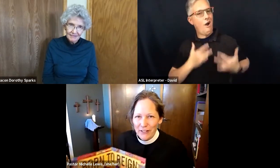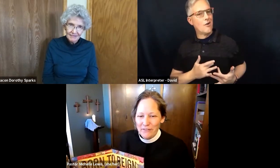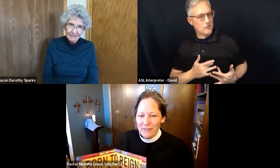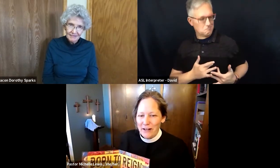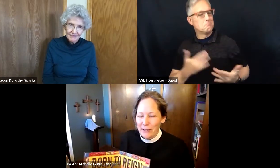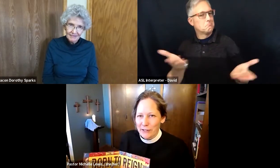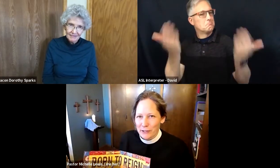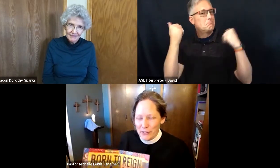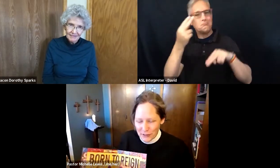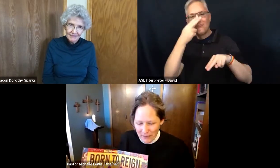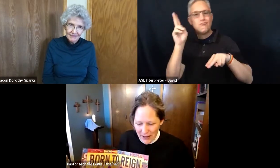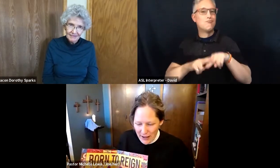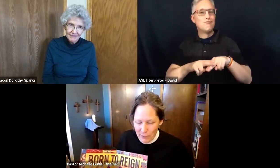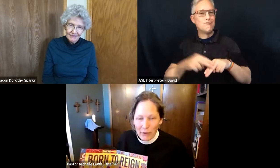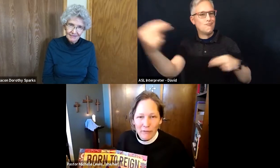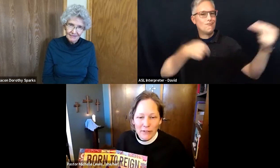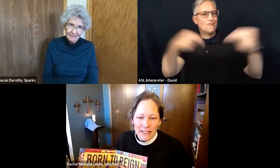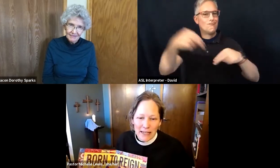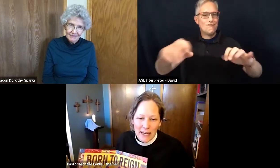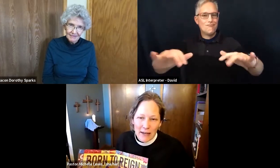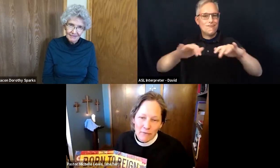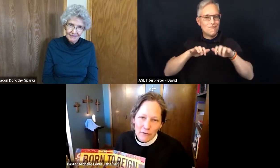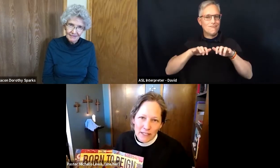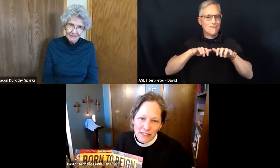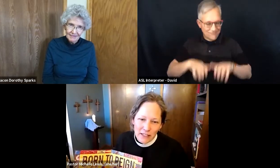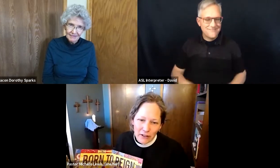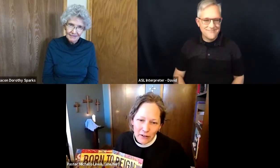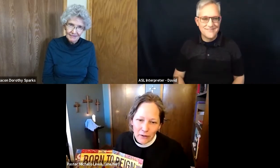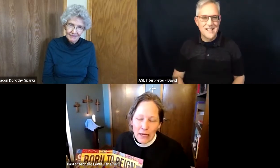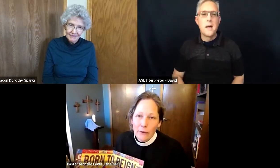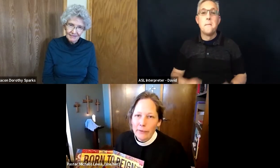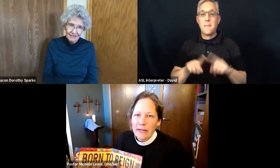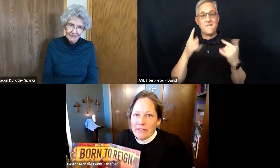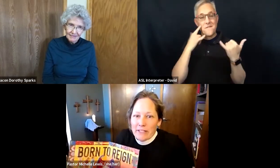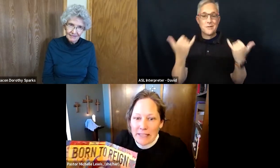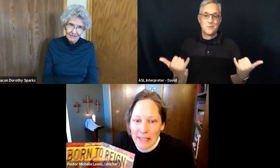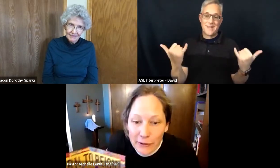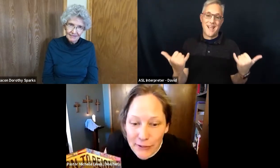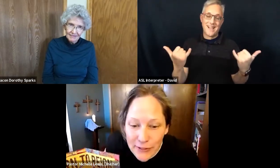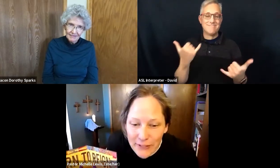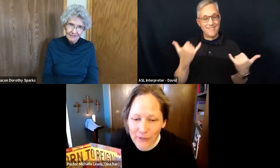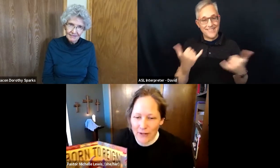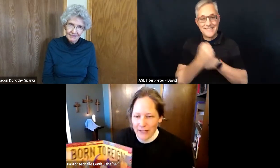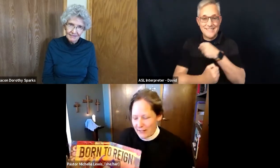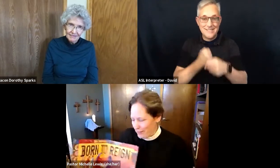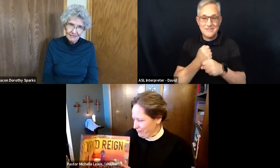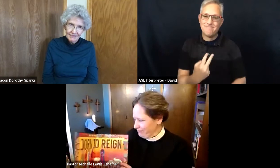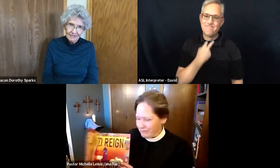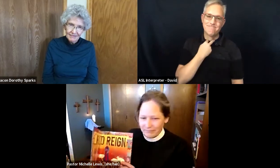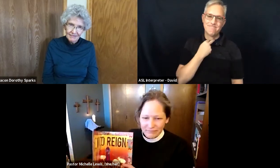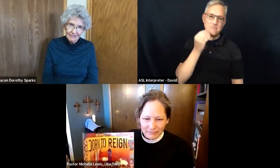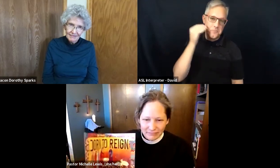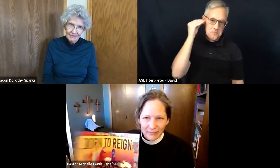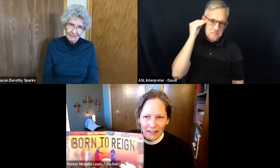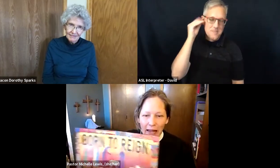the front of the church. But for today, for this year, we have to just get close to our screens.